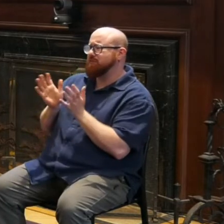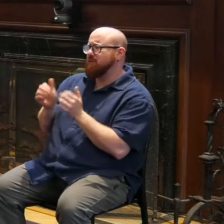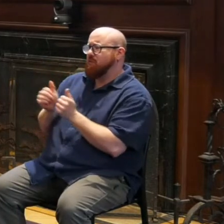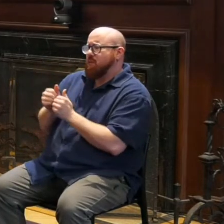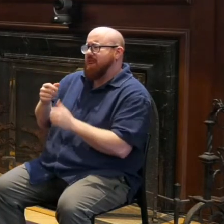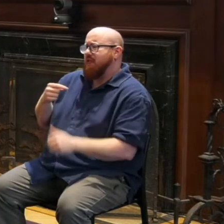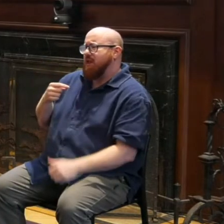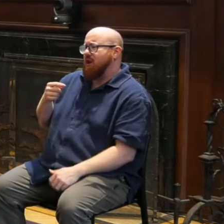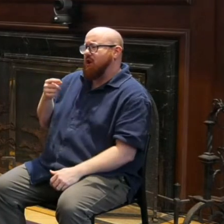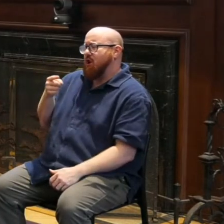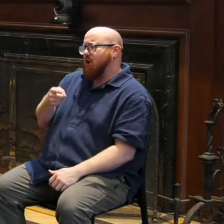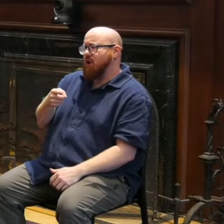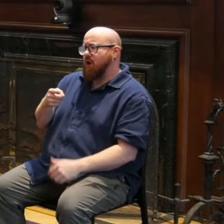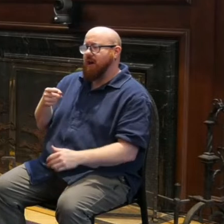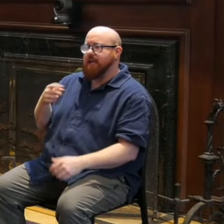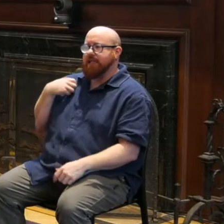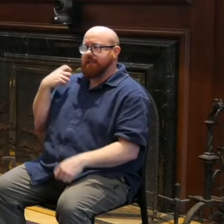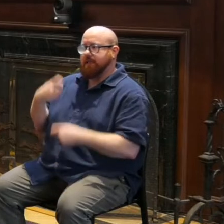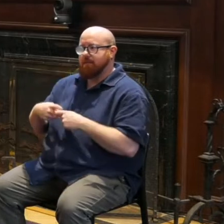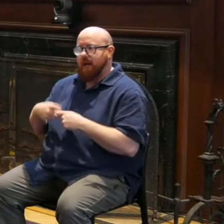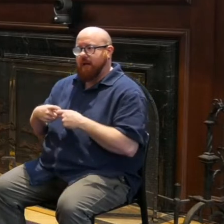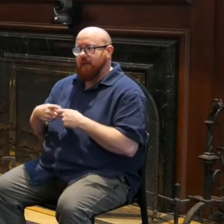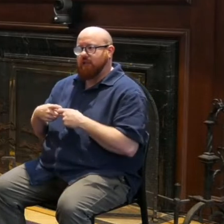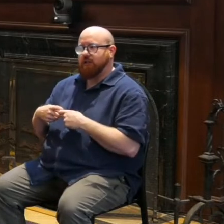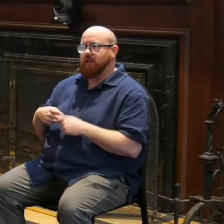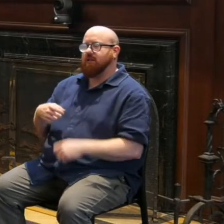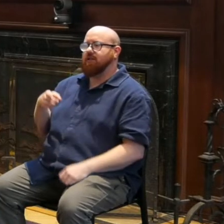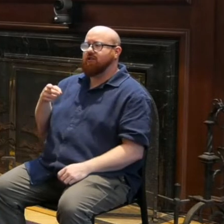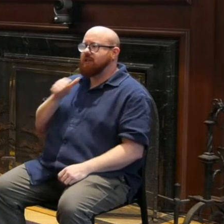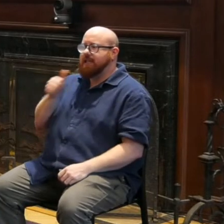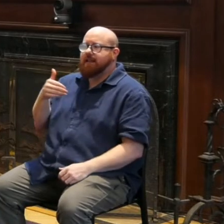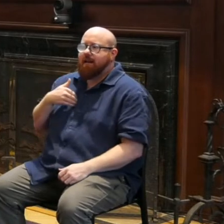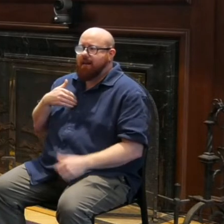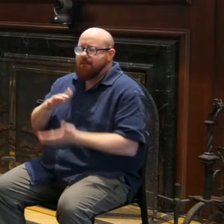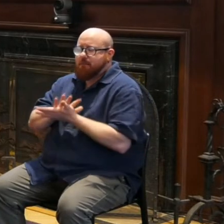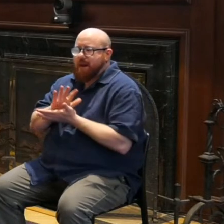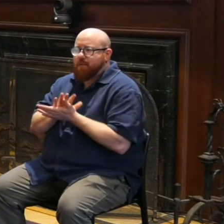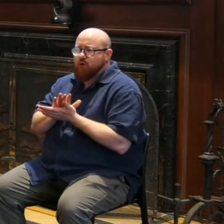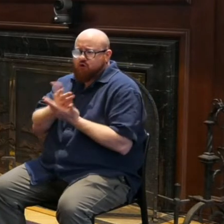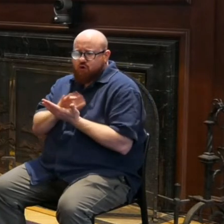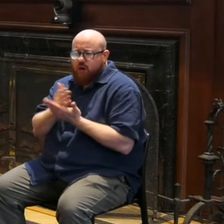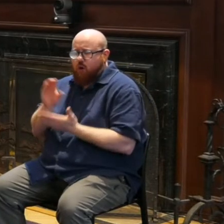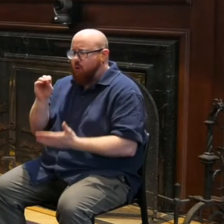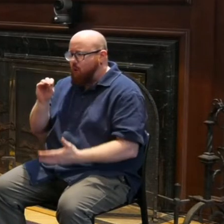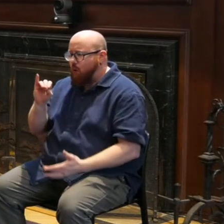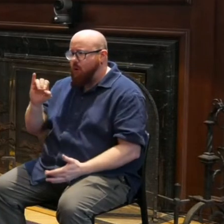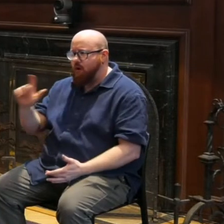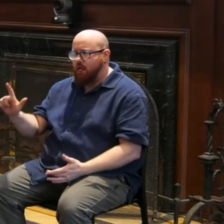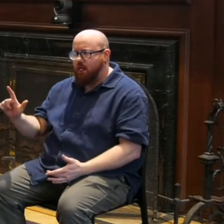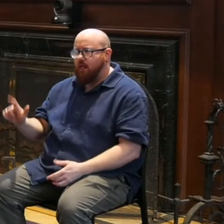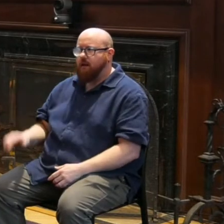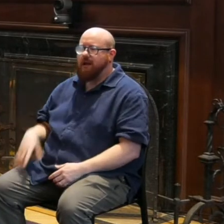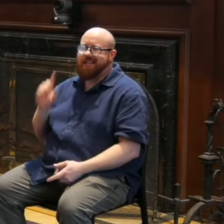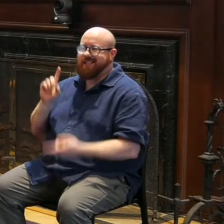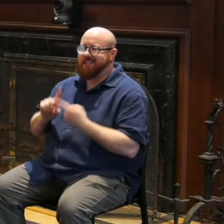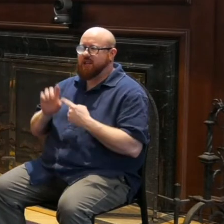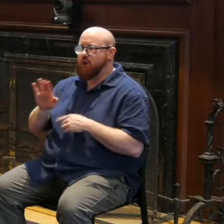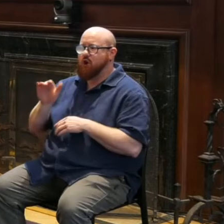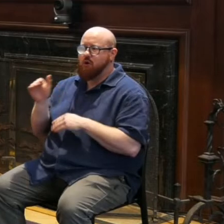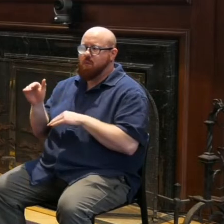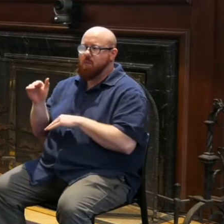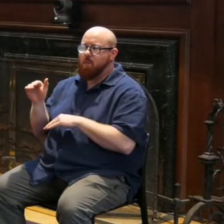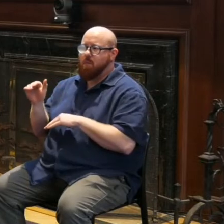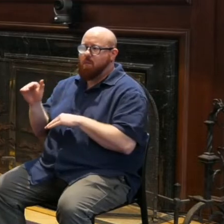Spanish and wax paper cooking oil until her morning time was done and the